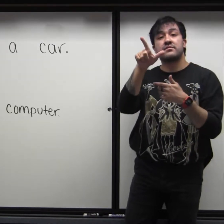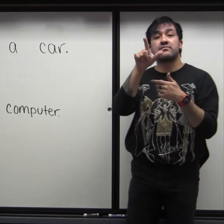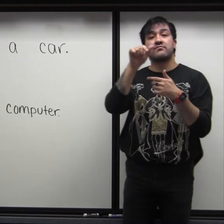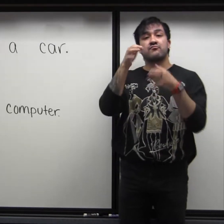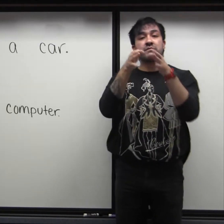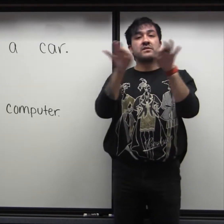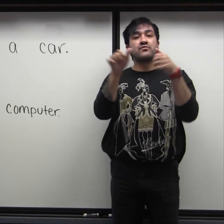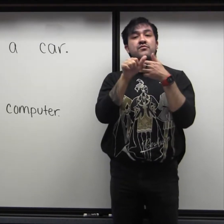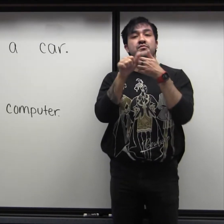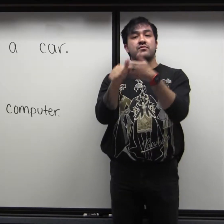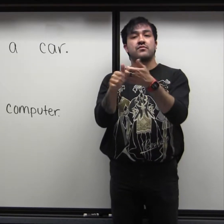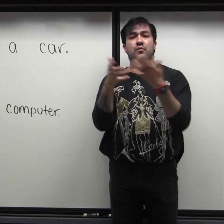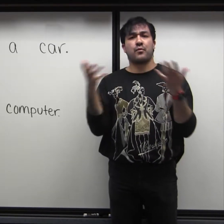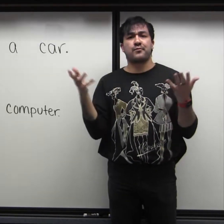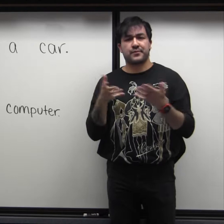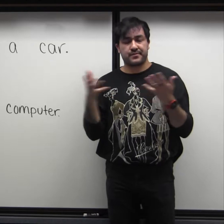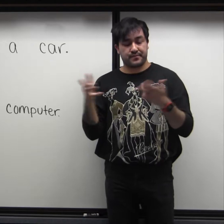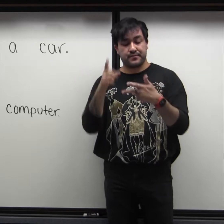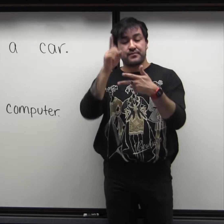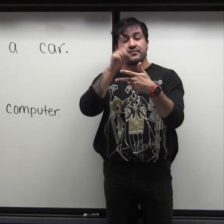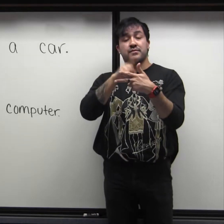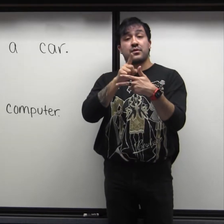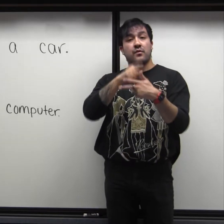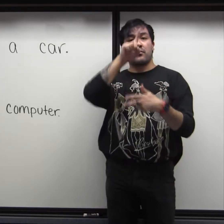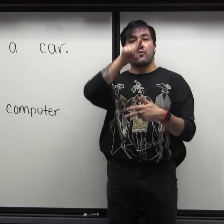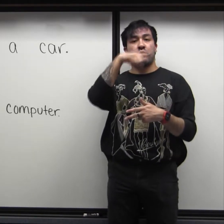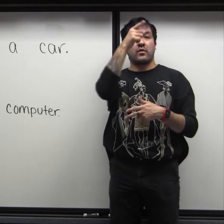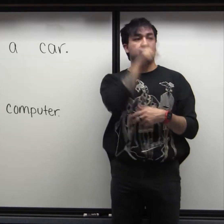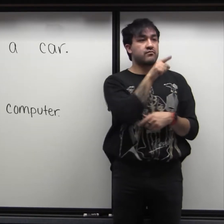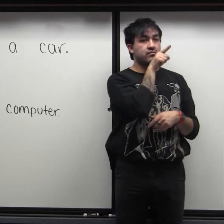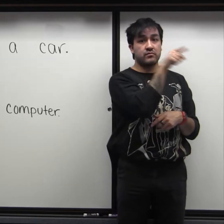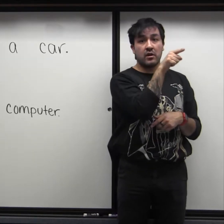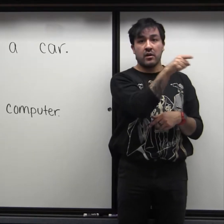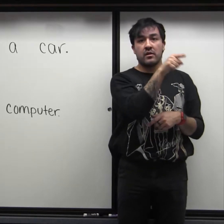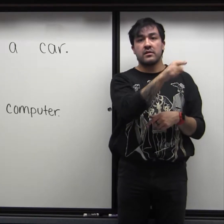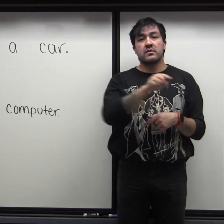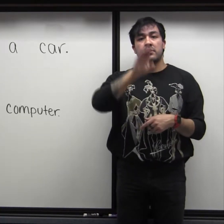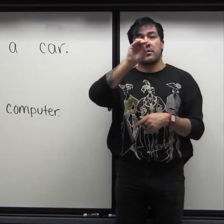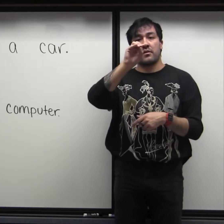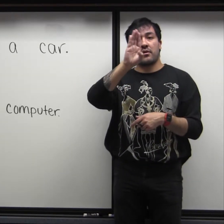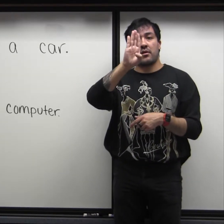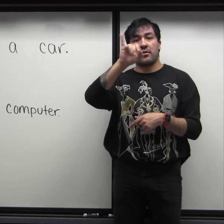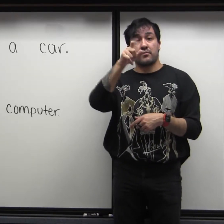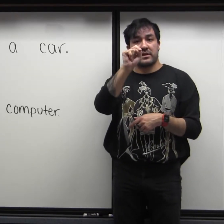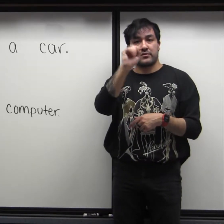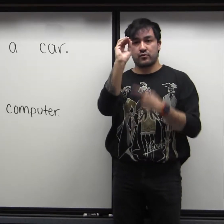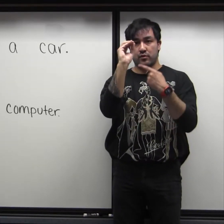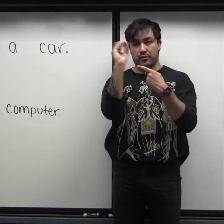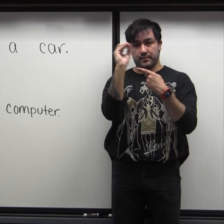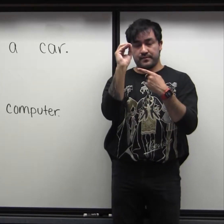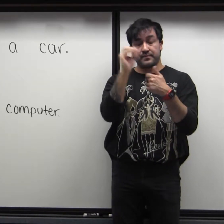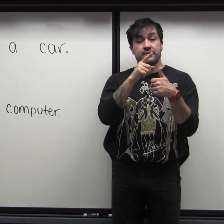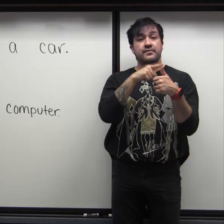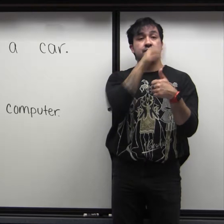And so in ASL, we need to remember it follows a different structure than English. So the first thing that's always going to happen is the